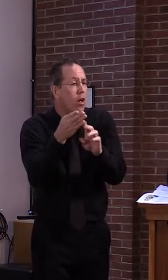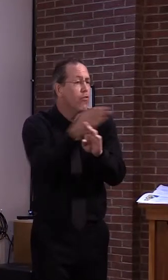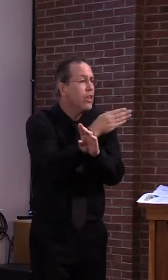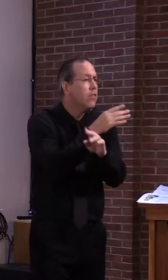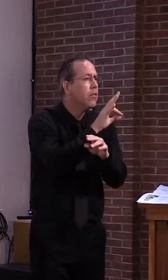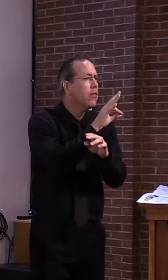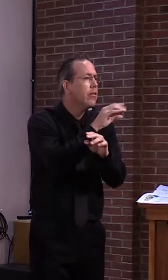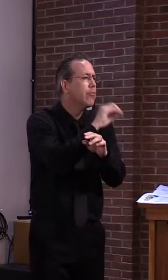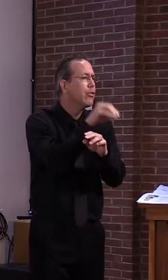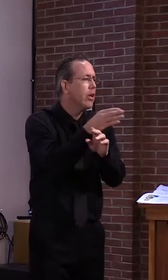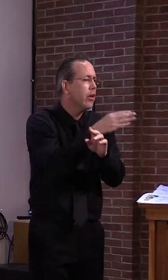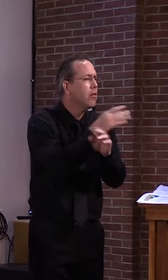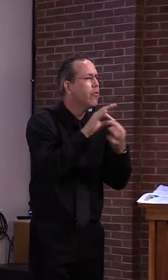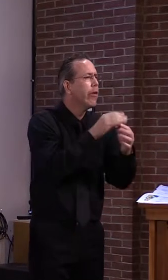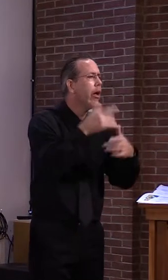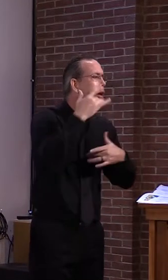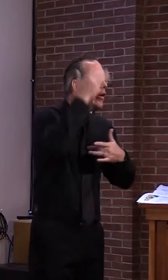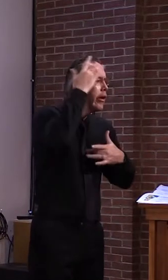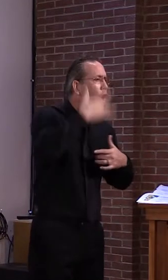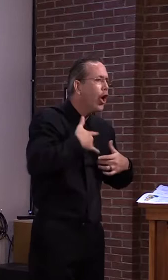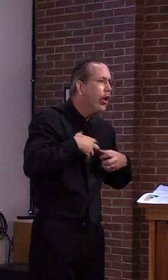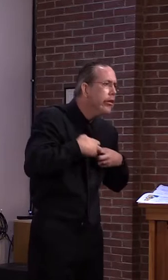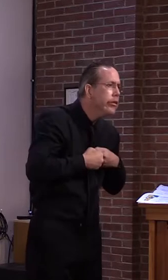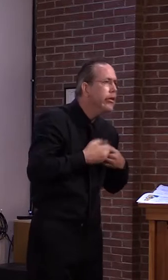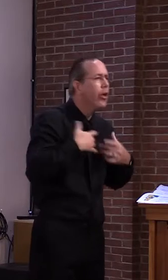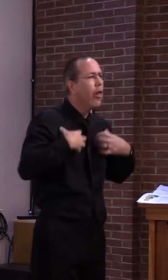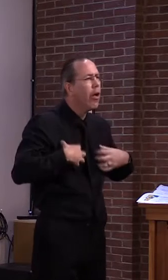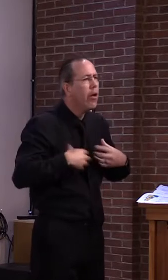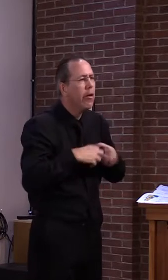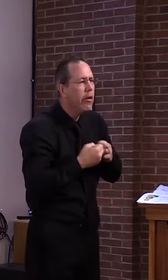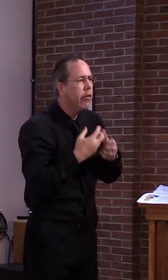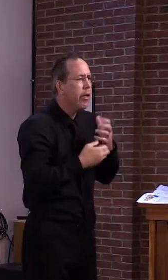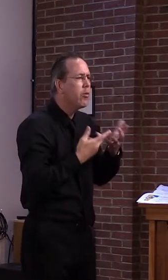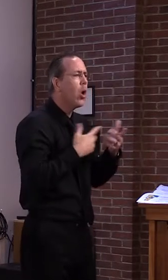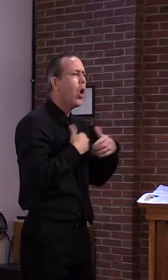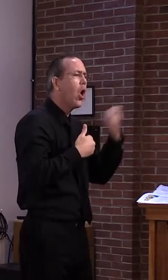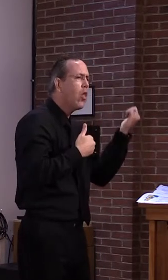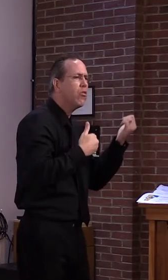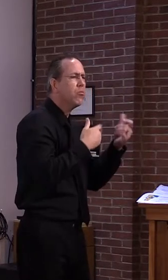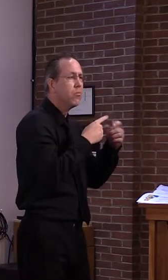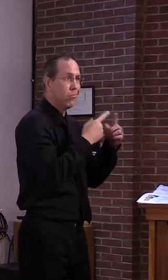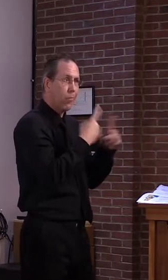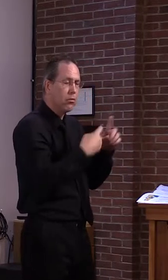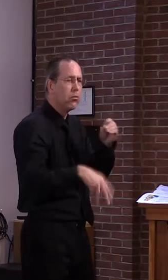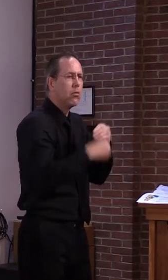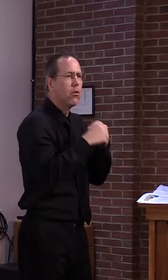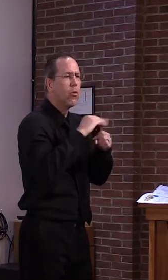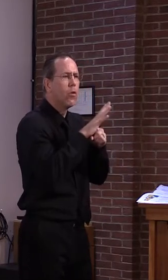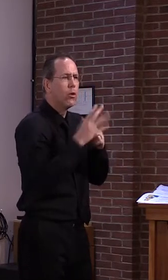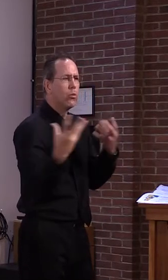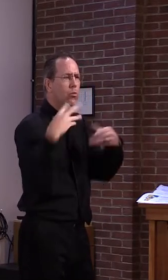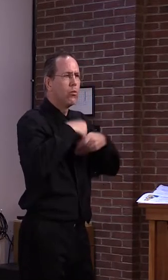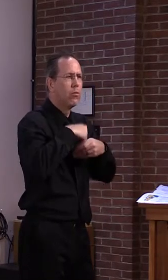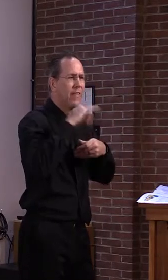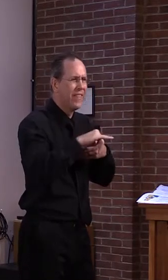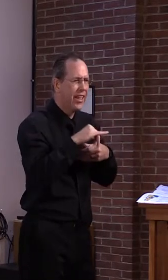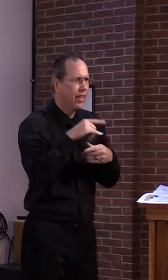chance that this may have been, not now, but in the beginning,